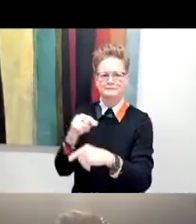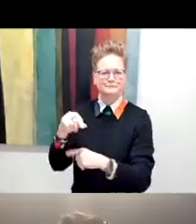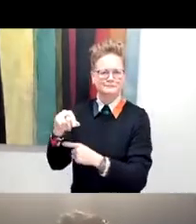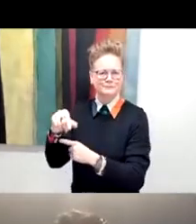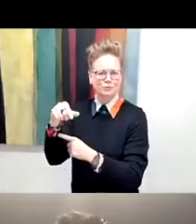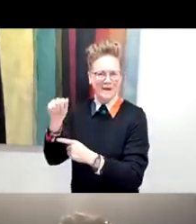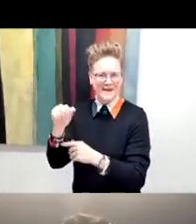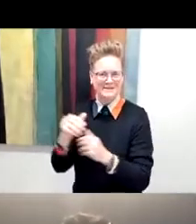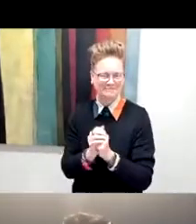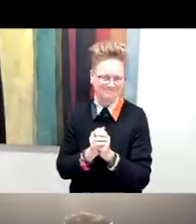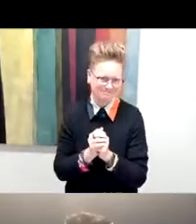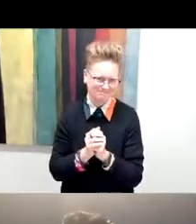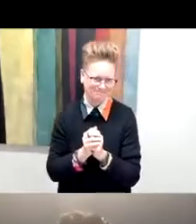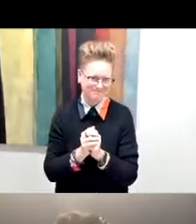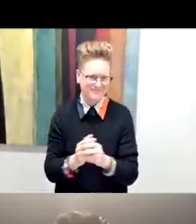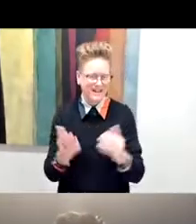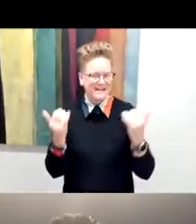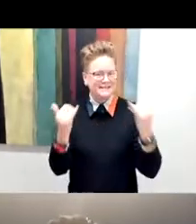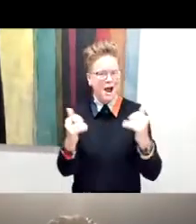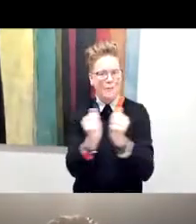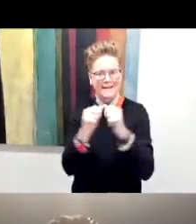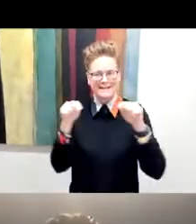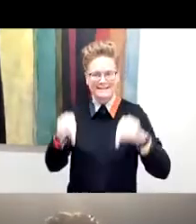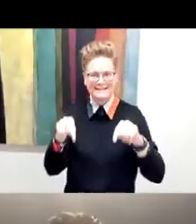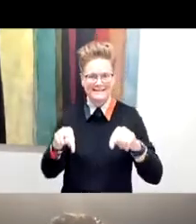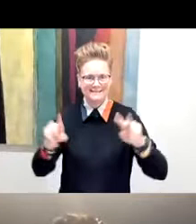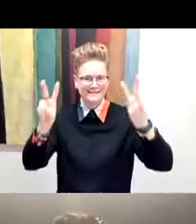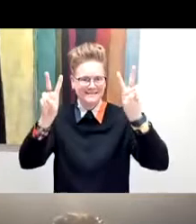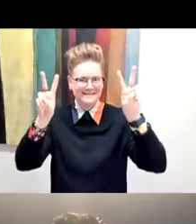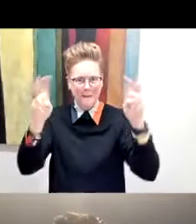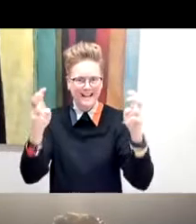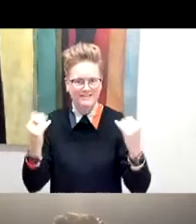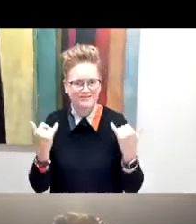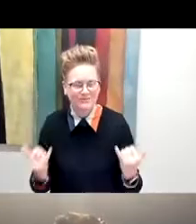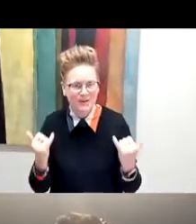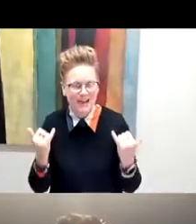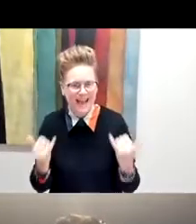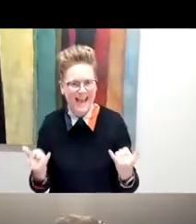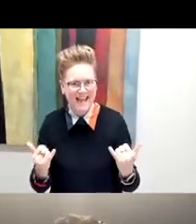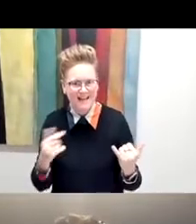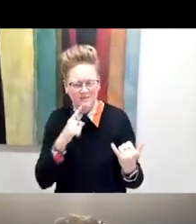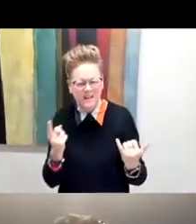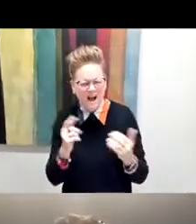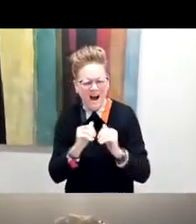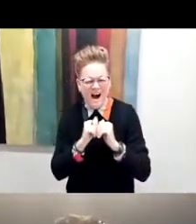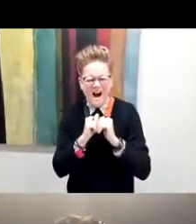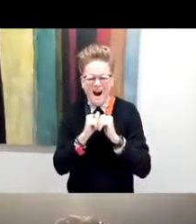and I will remind those participants to hold that for the Q&A. So now with this topic